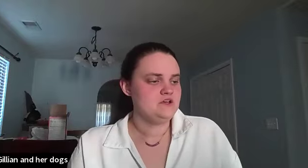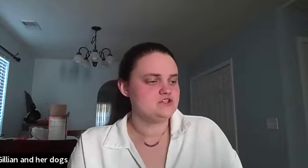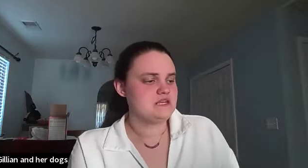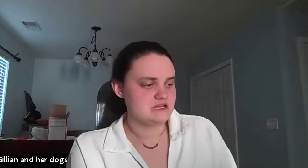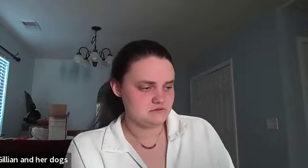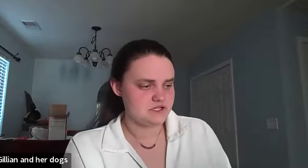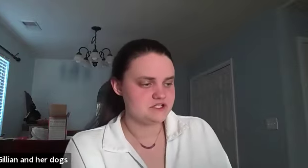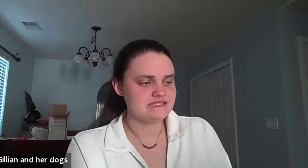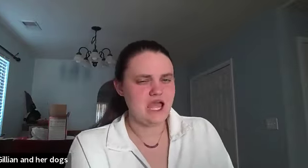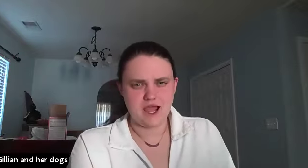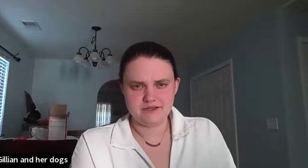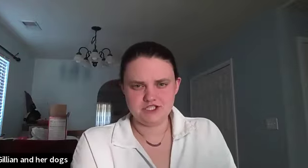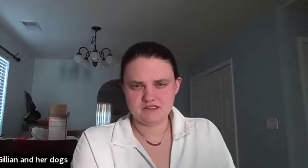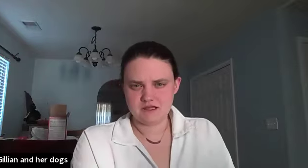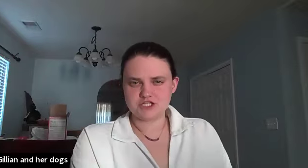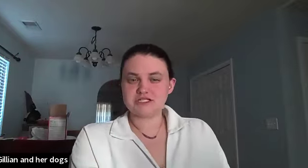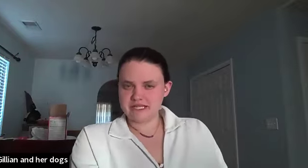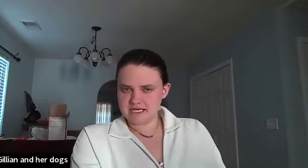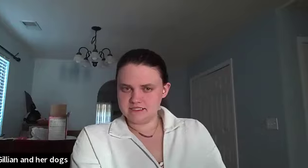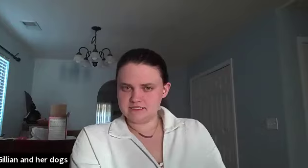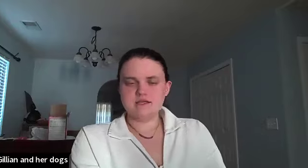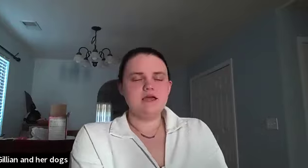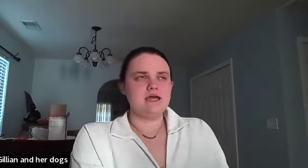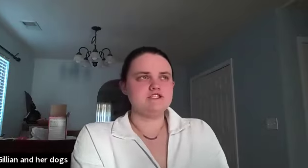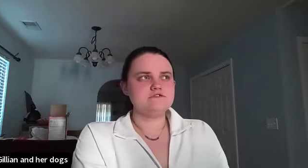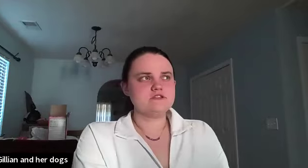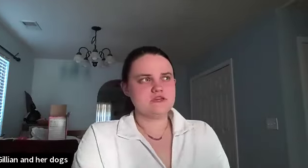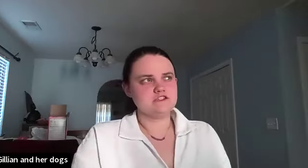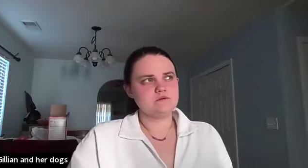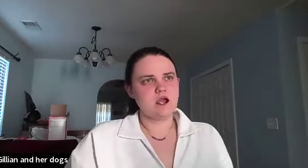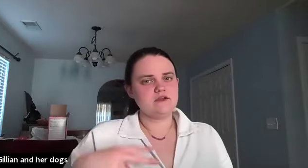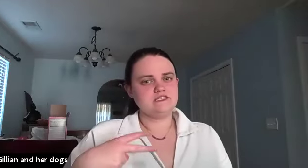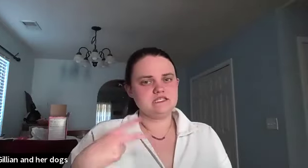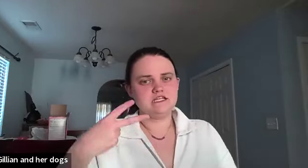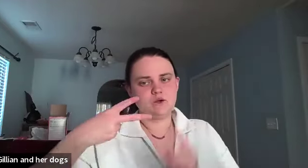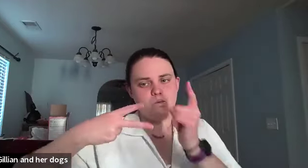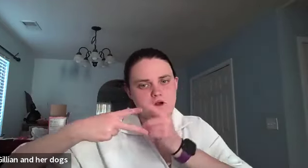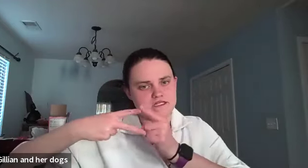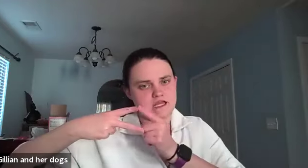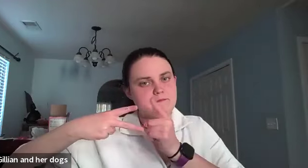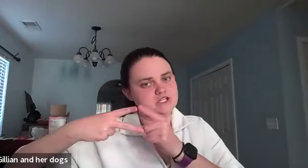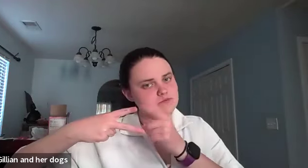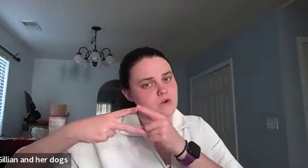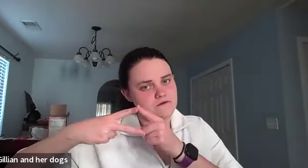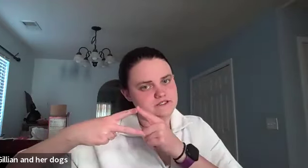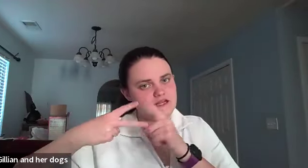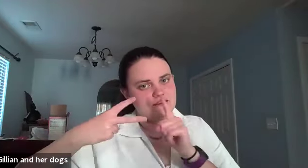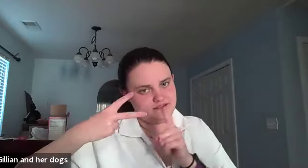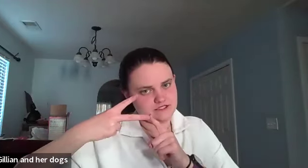So the next one we're going to do is cabbage slash lettuce. And so for this one, I've seen one sign much more often than I've seen this